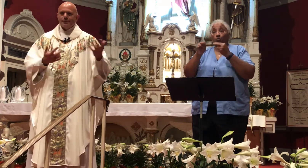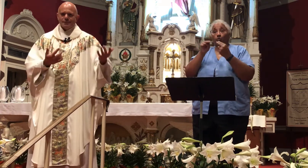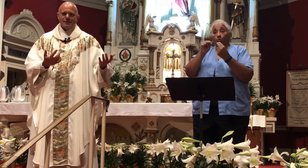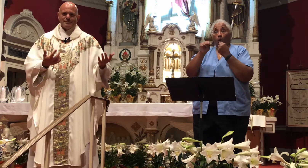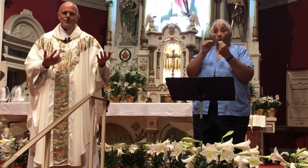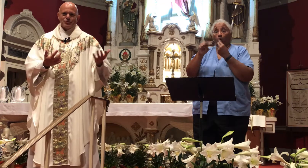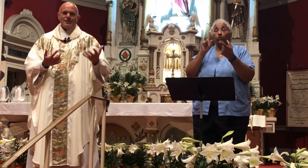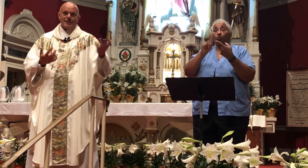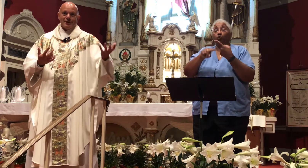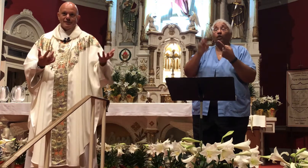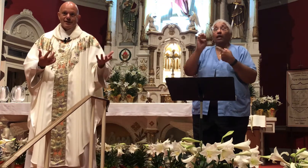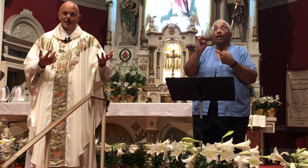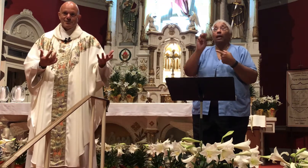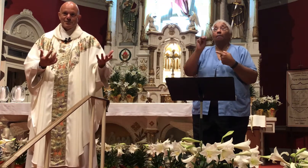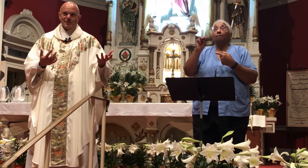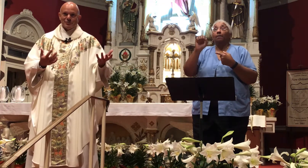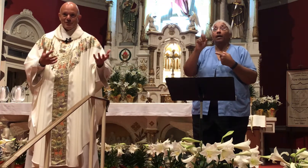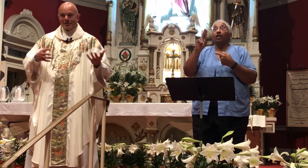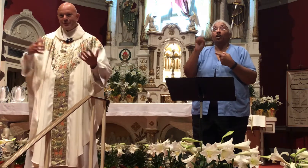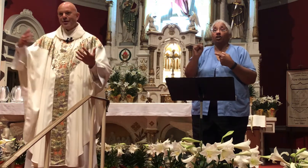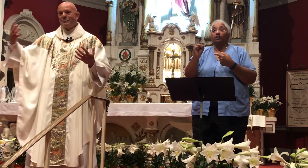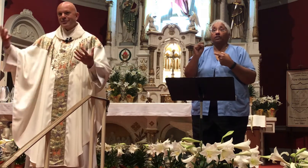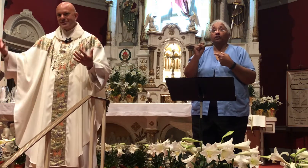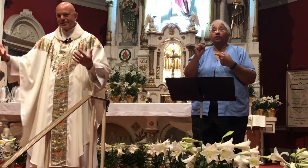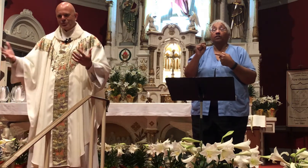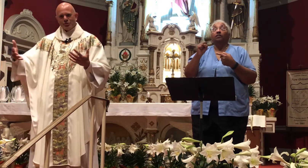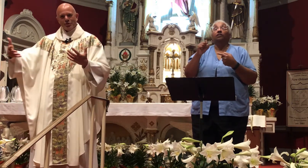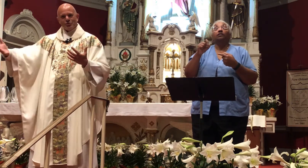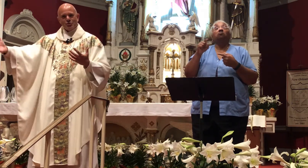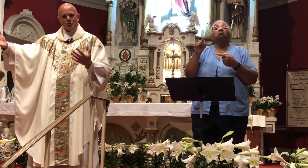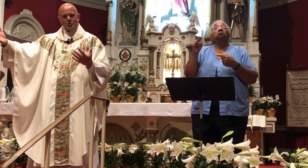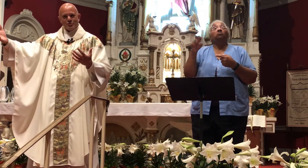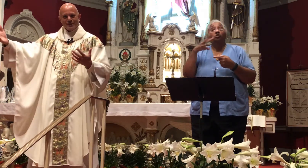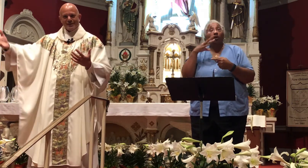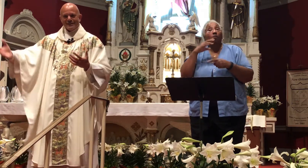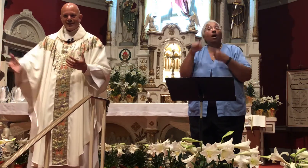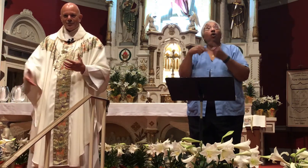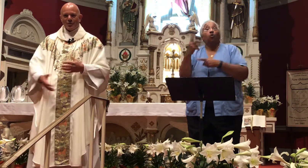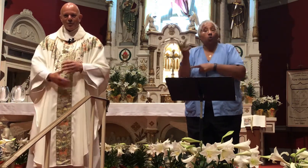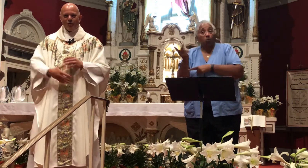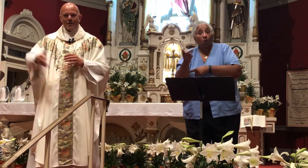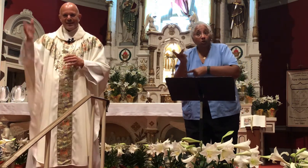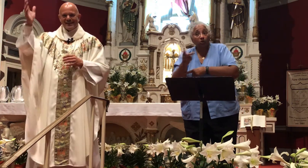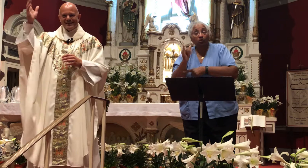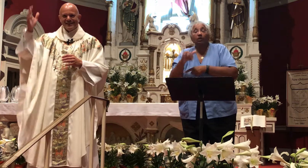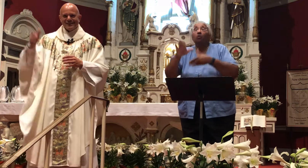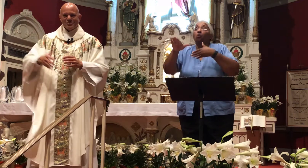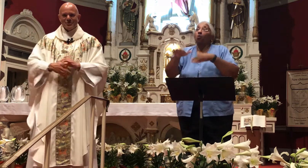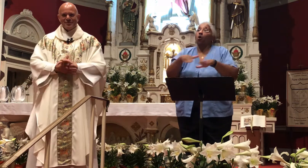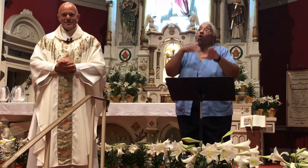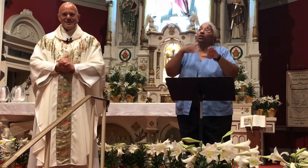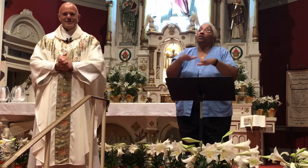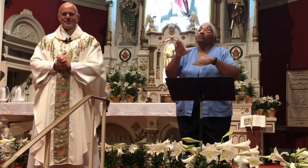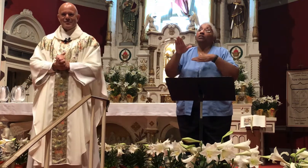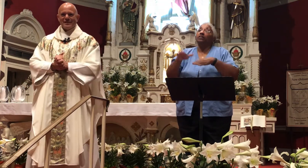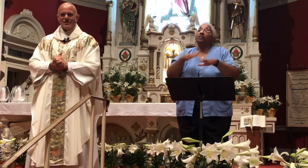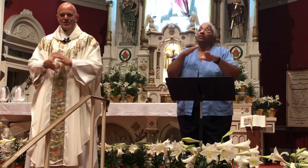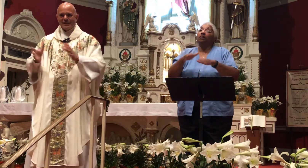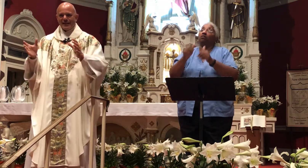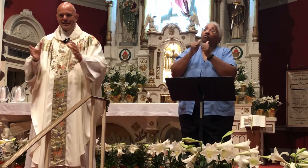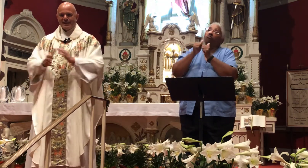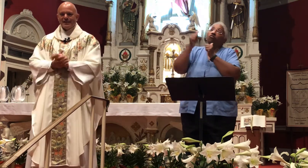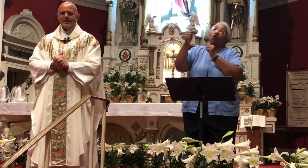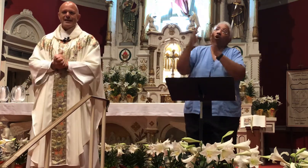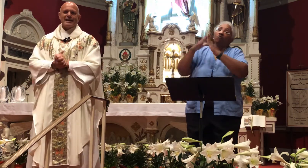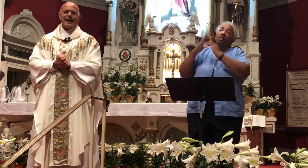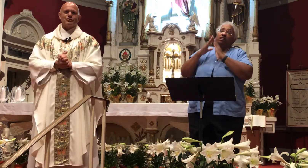Luke, but they're mentioned in the other Gospels as well. There are references to those two that were walking to a distant village and